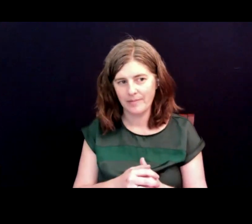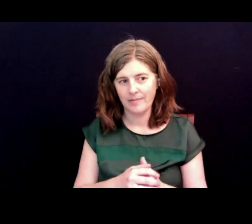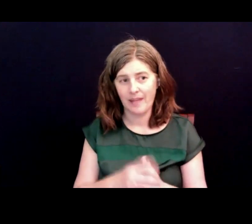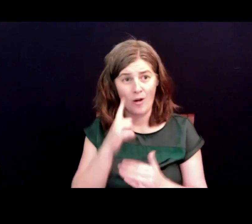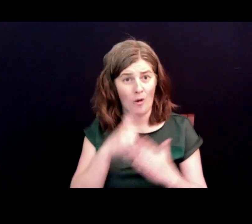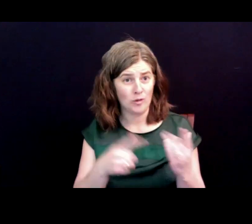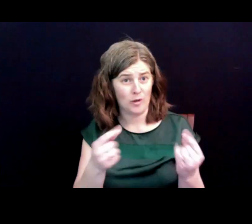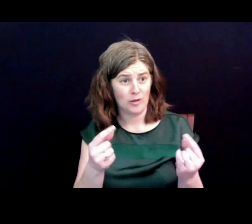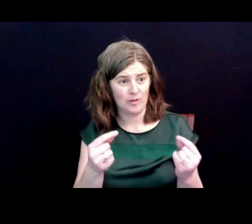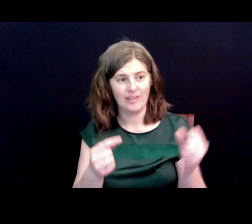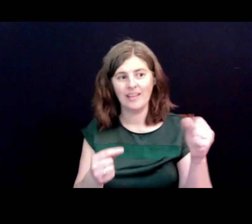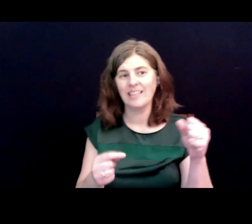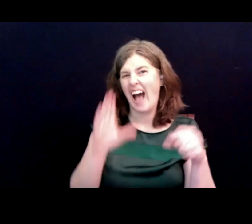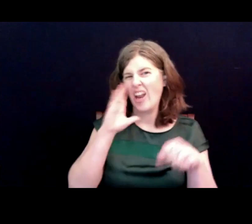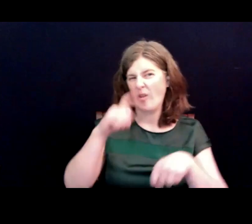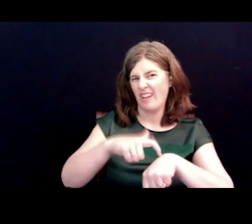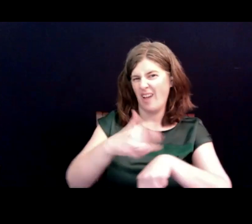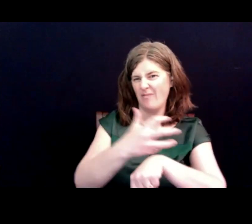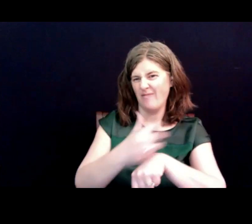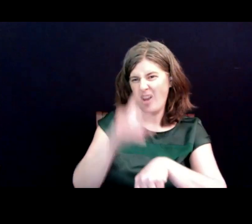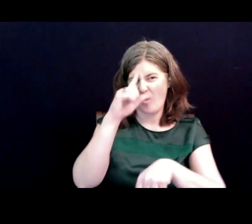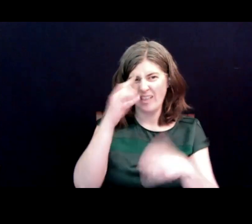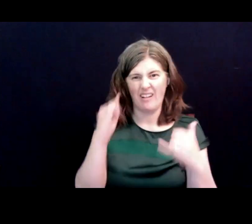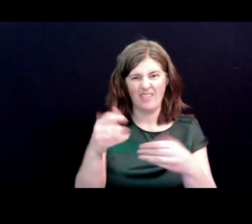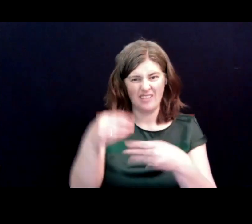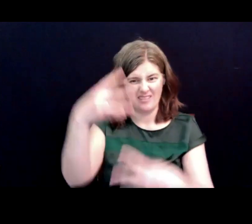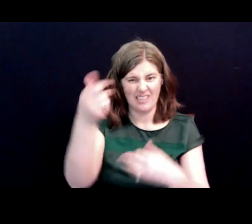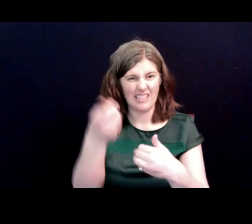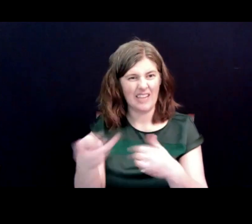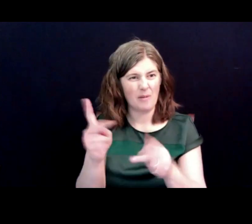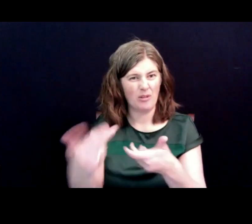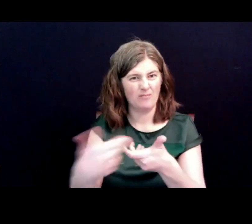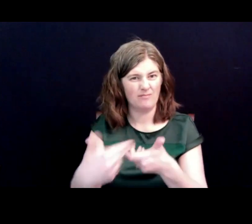do. yeah, so I know we're at time. I know we still have quite a few participants.